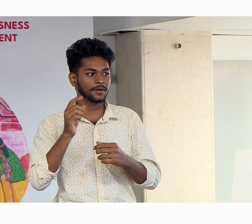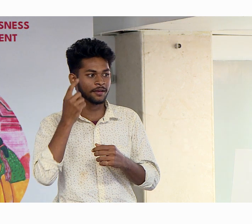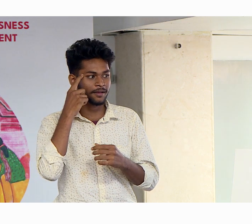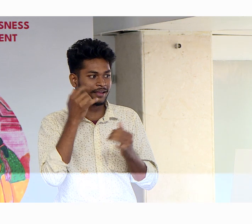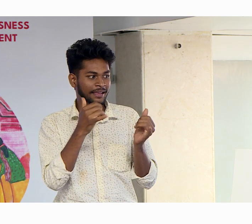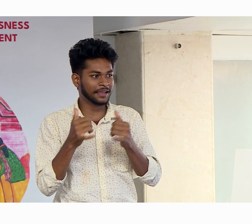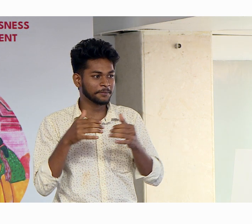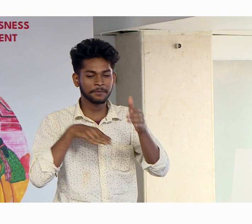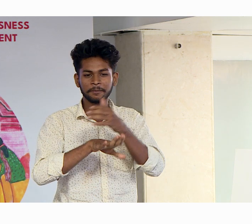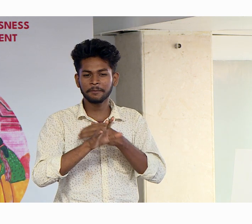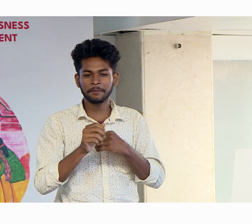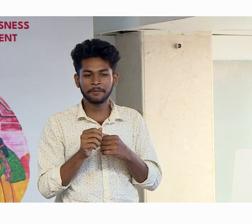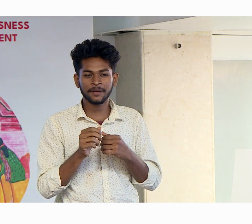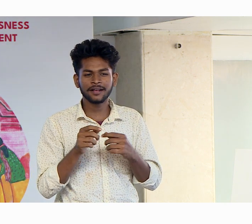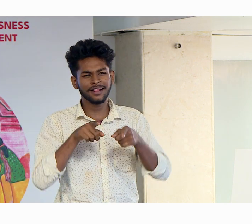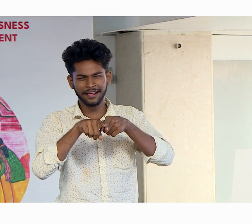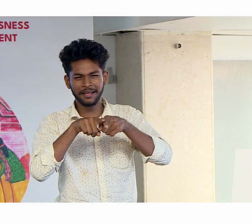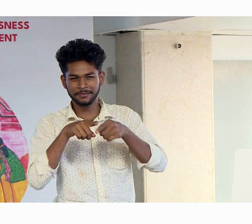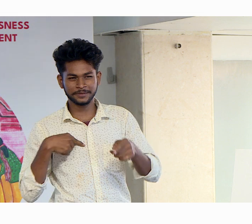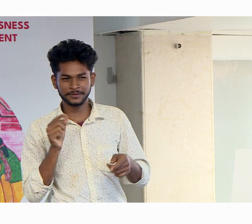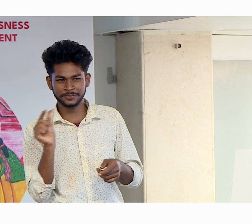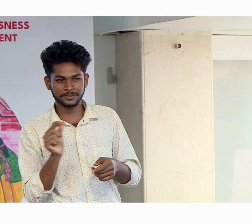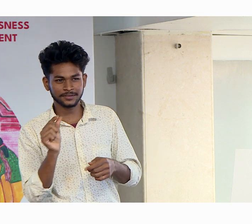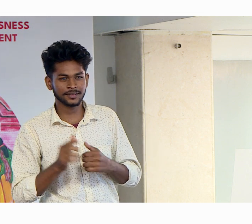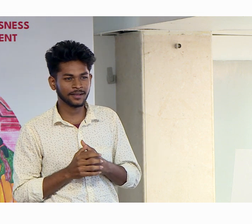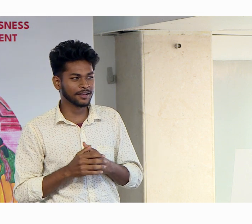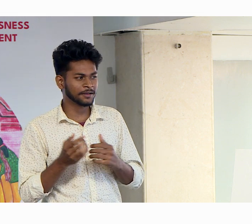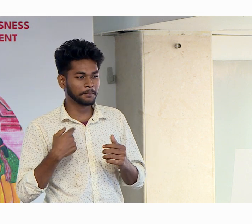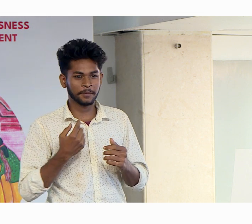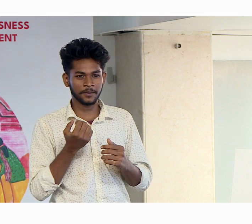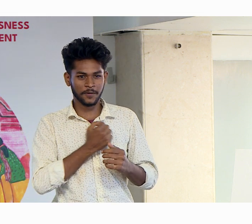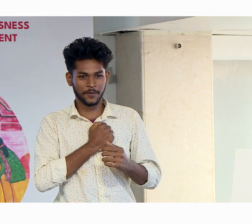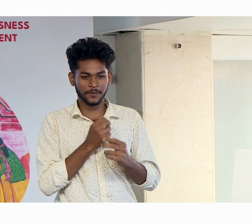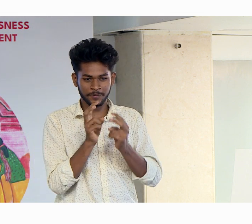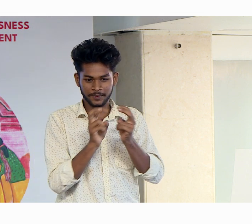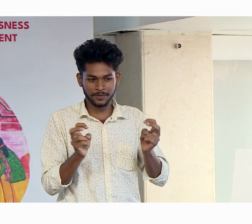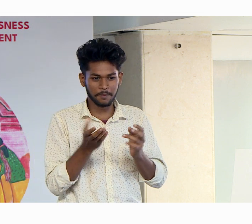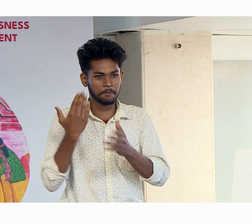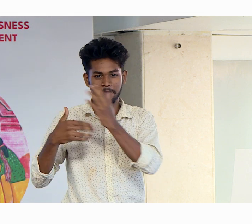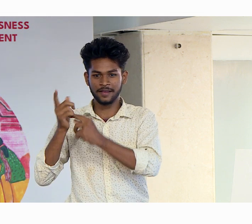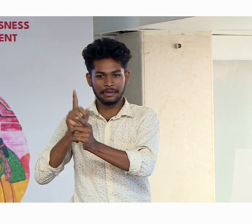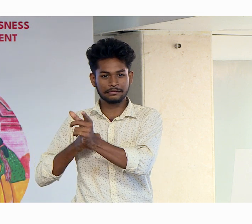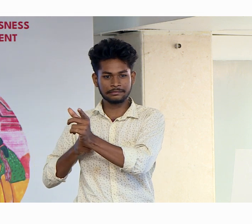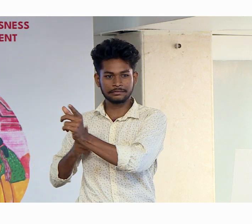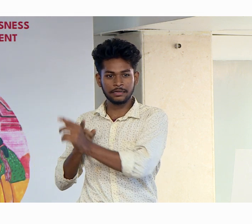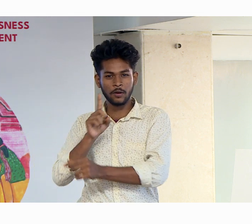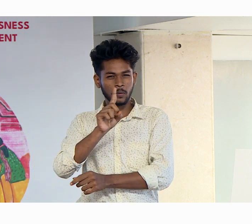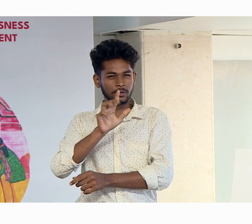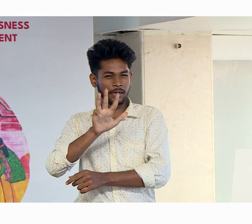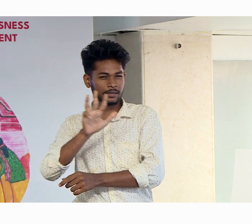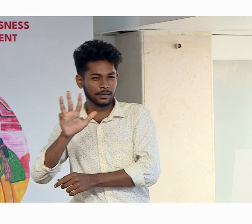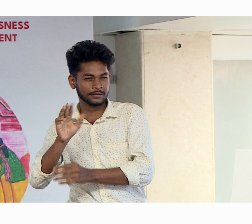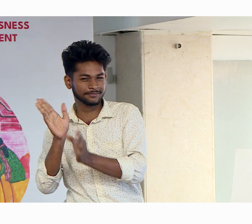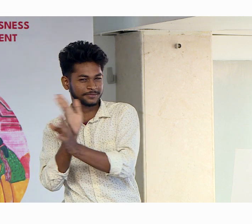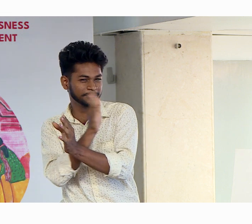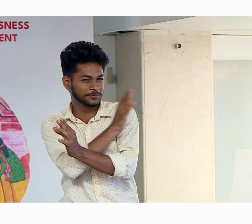And I was using an example of some research I did years ago, about in the 1980s,